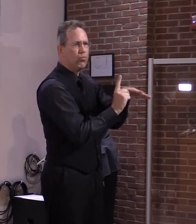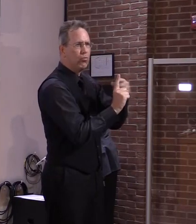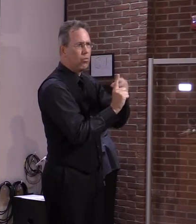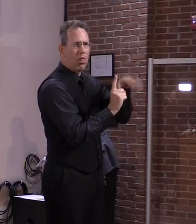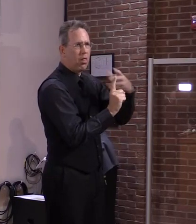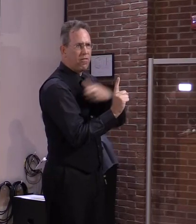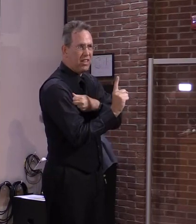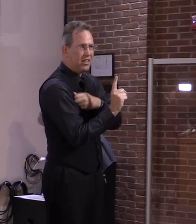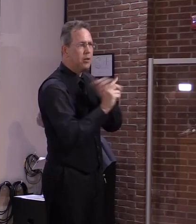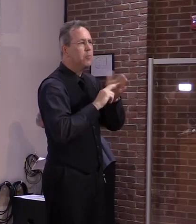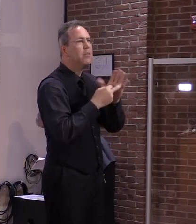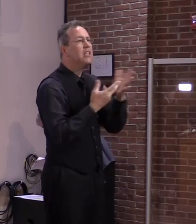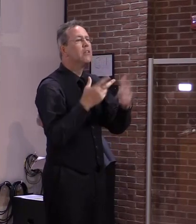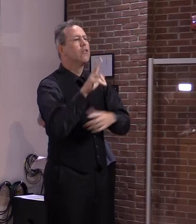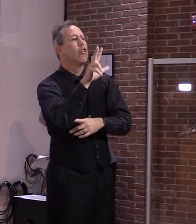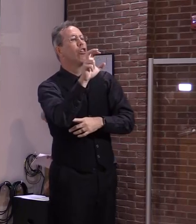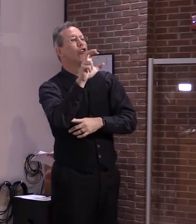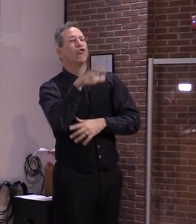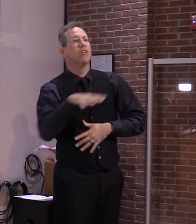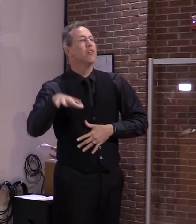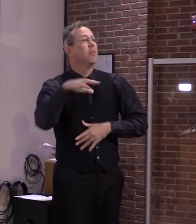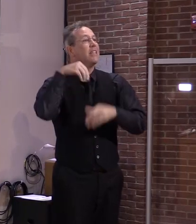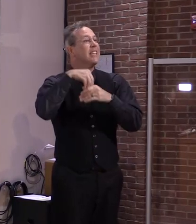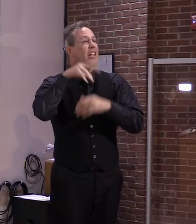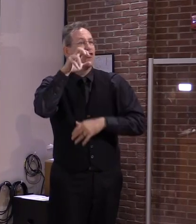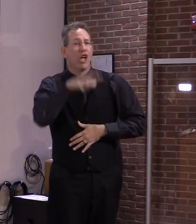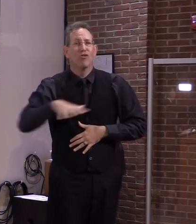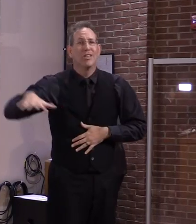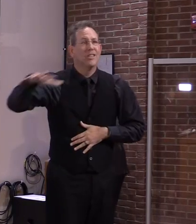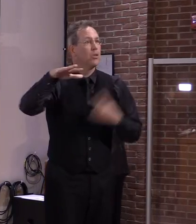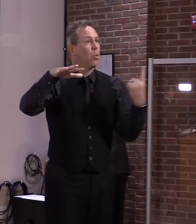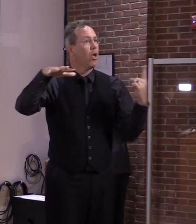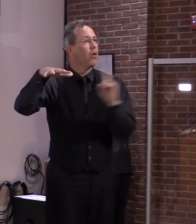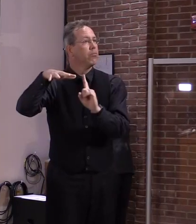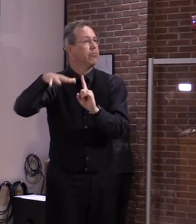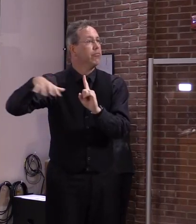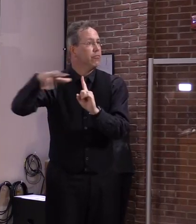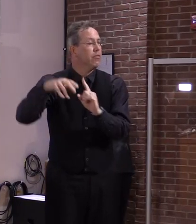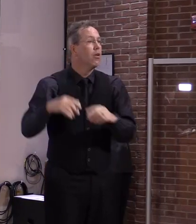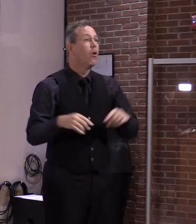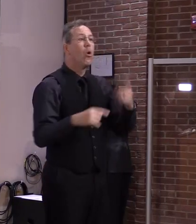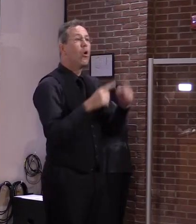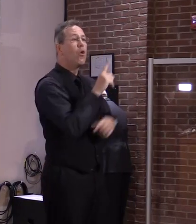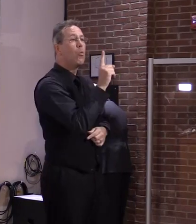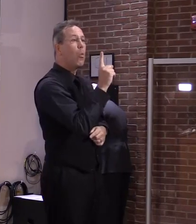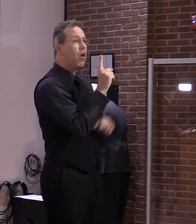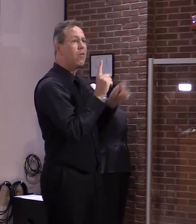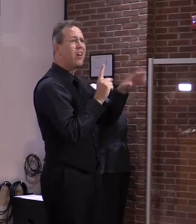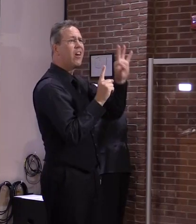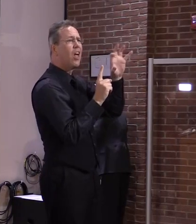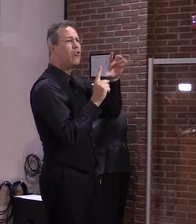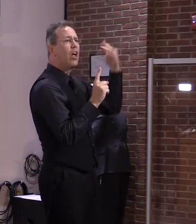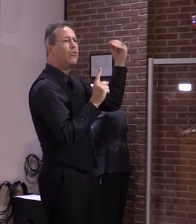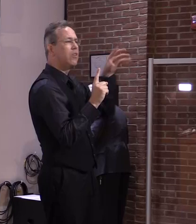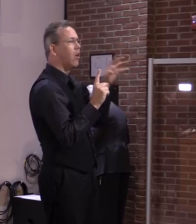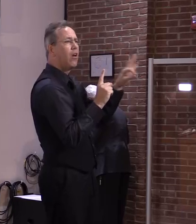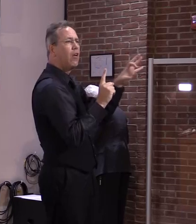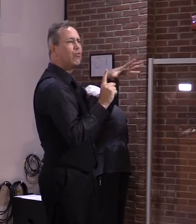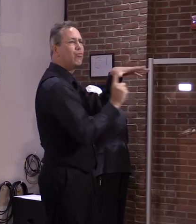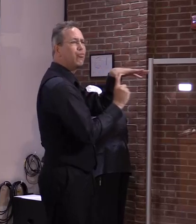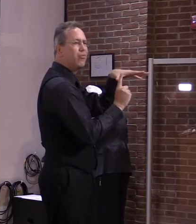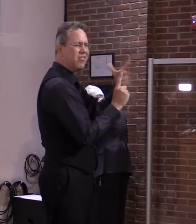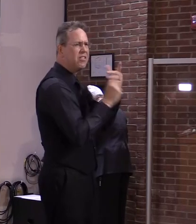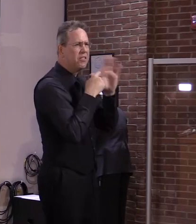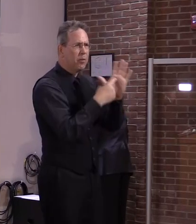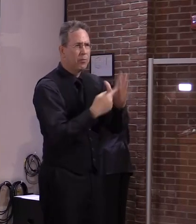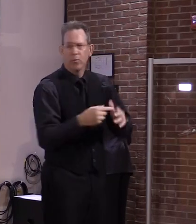vaccinated people in both settings. You can find more information on this on vermont.gov, which